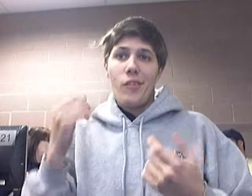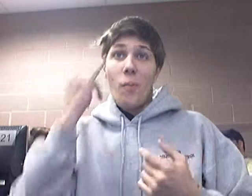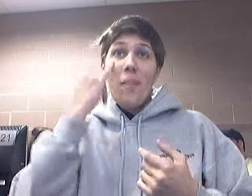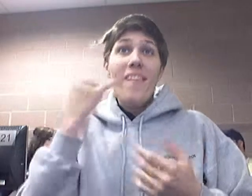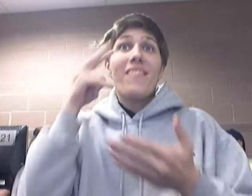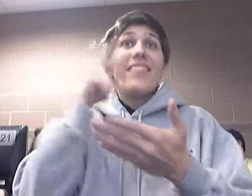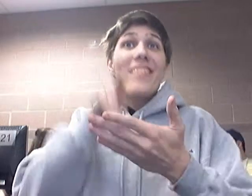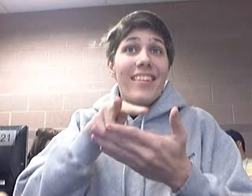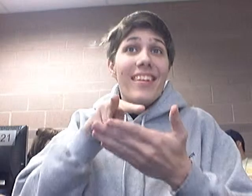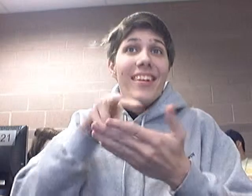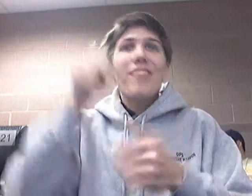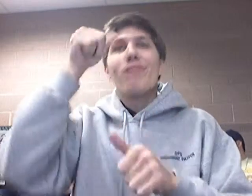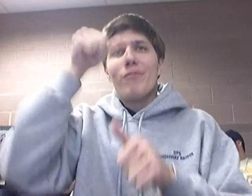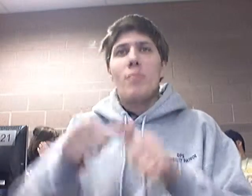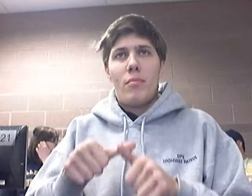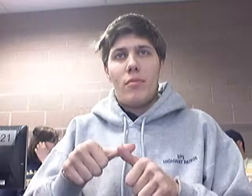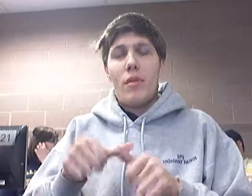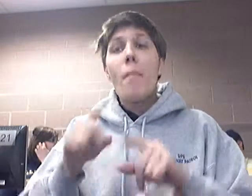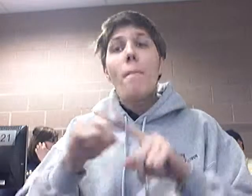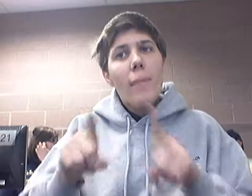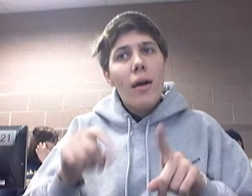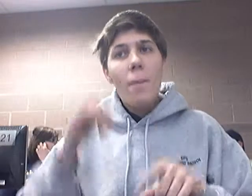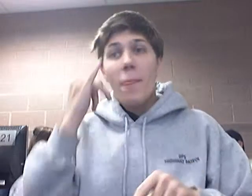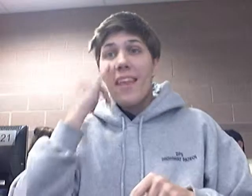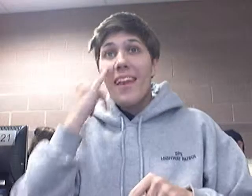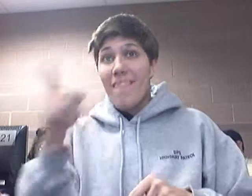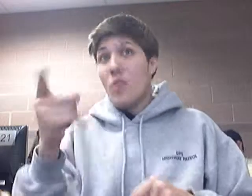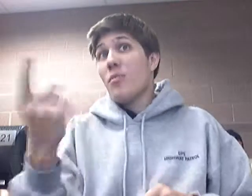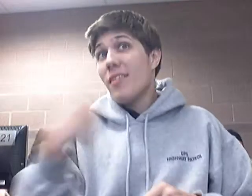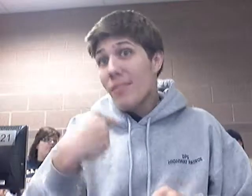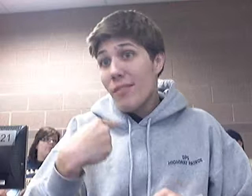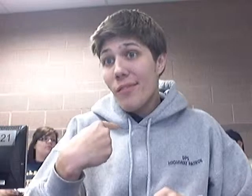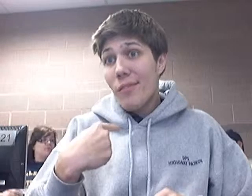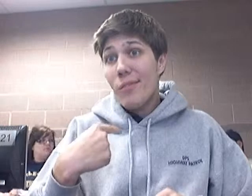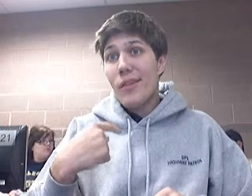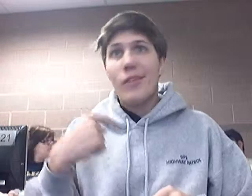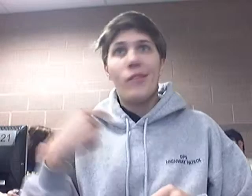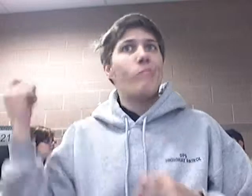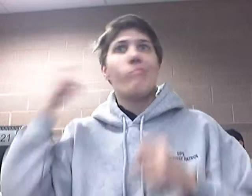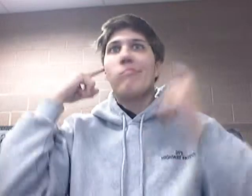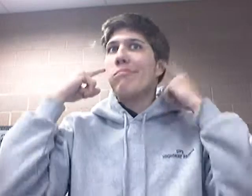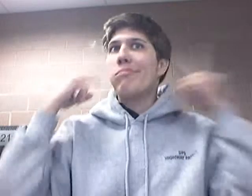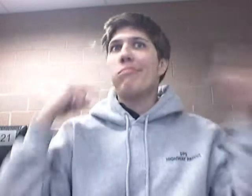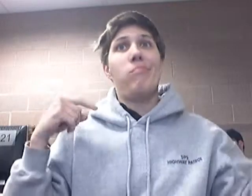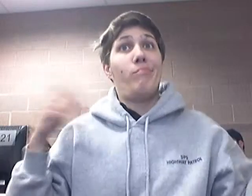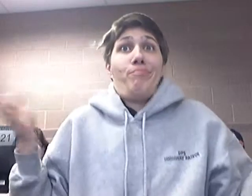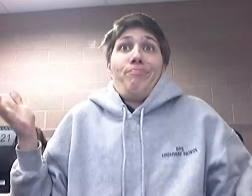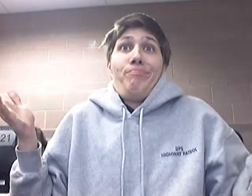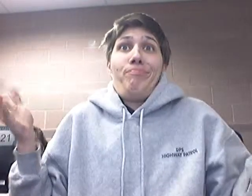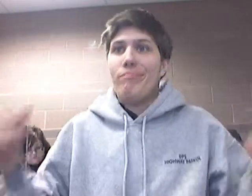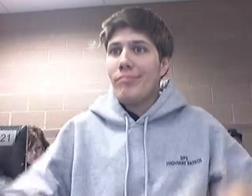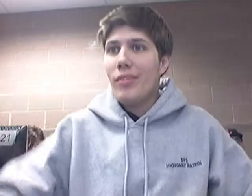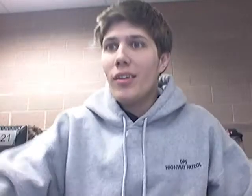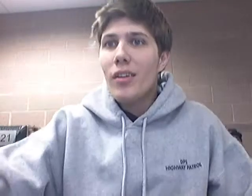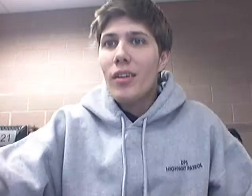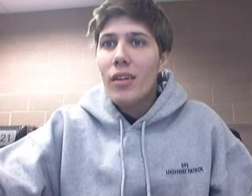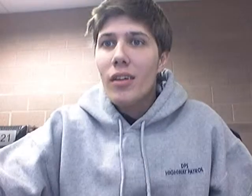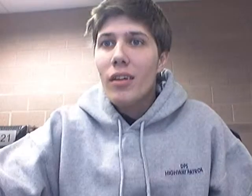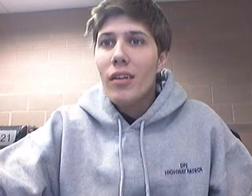a little bit small. She tried to avoid that, but she said she should try to do all of them. All of them is easy, except for the two sections that I didn't do, which are the ones